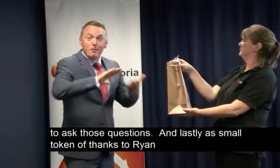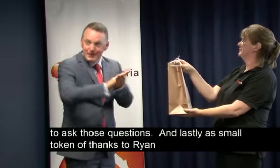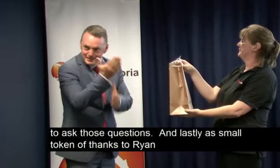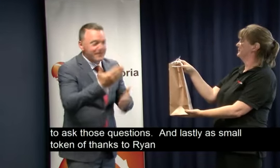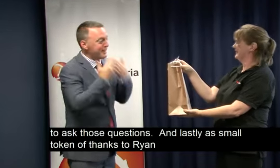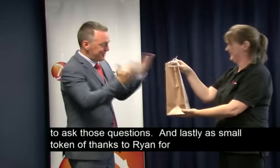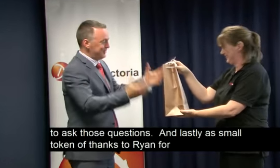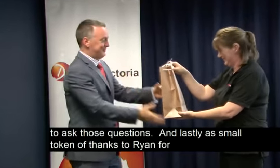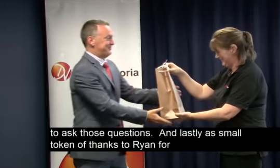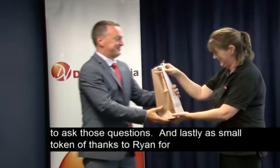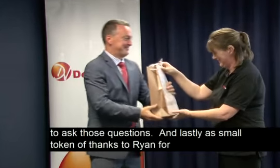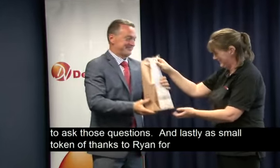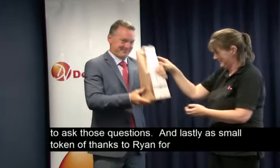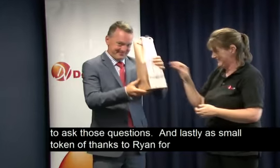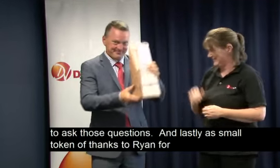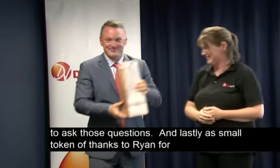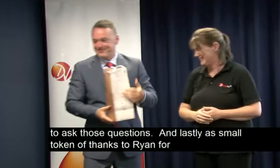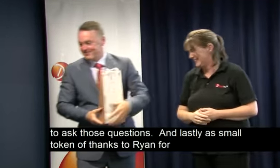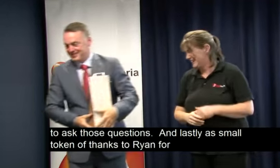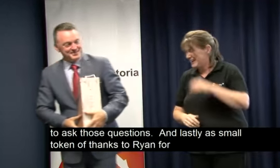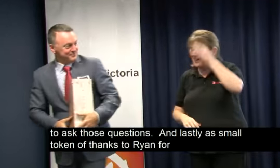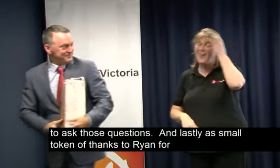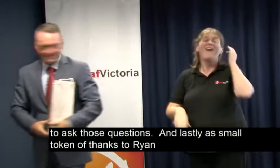Thank you so much. Thank you. My pleasure.